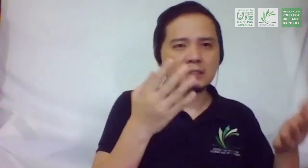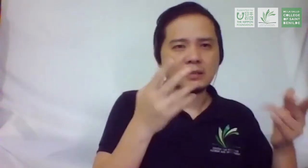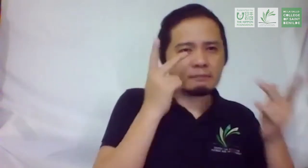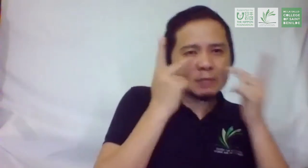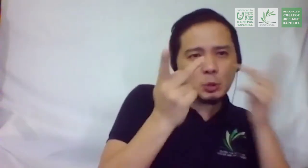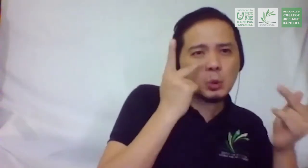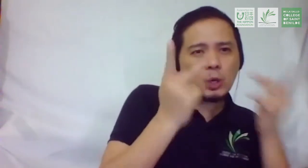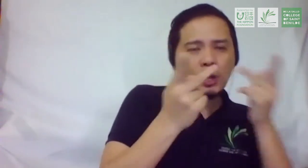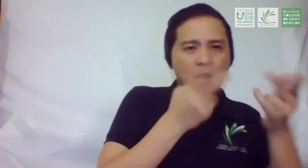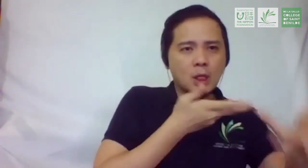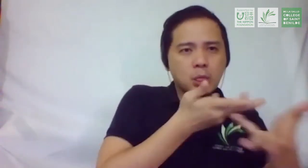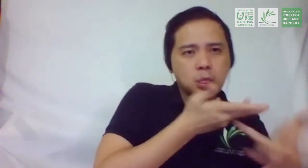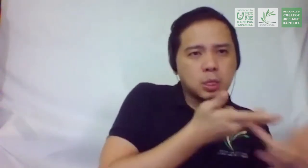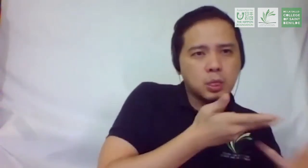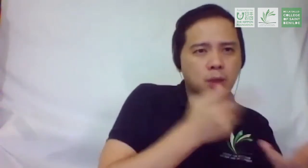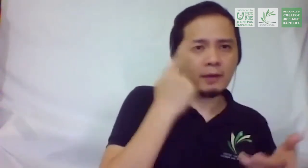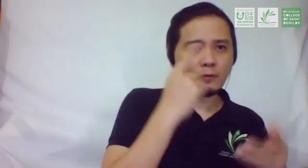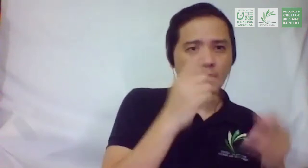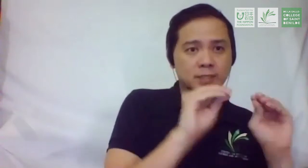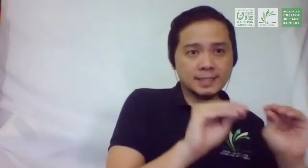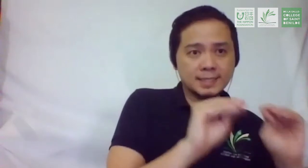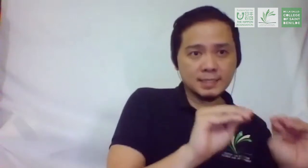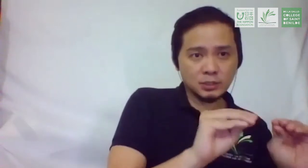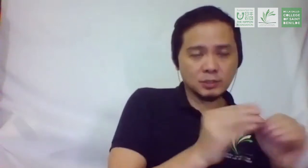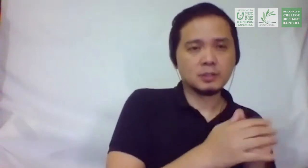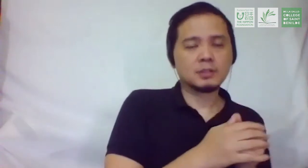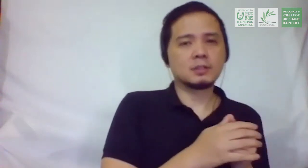Okay, now